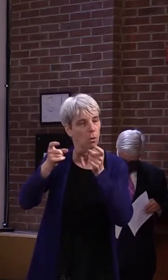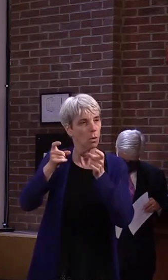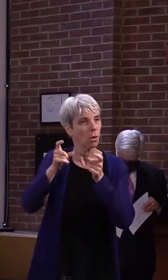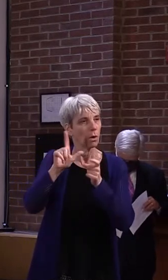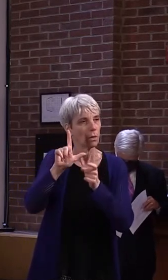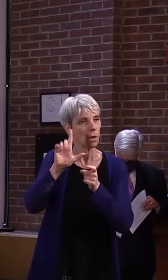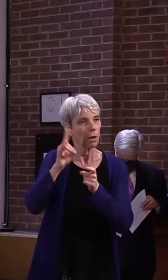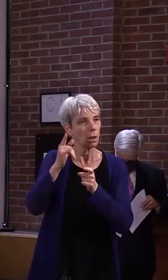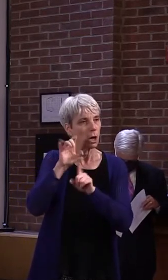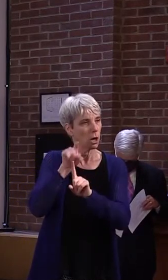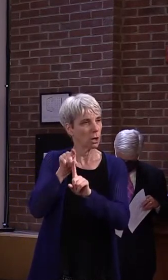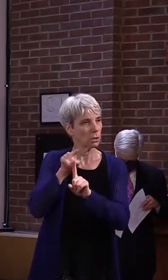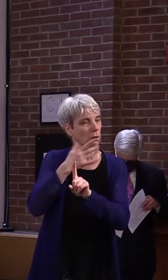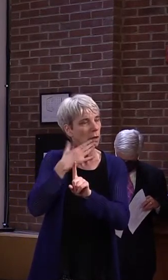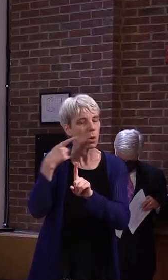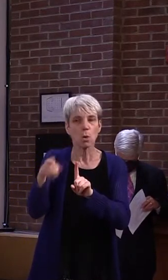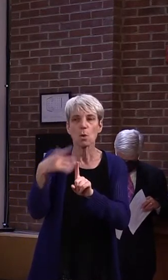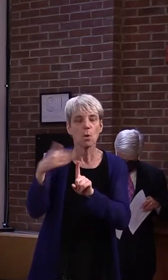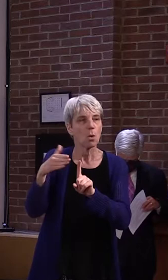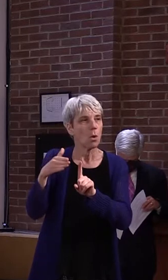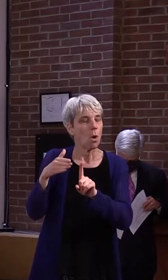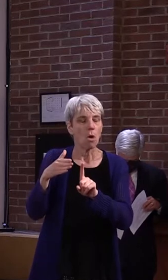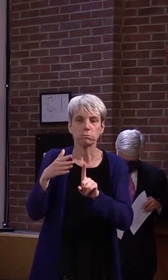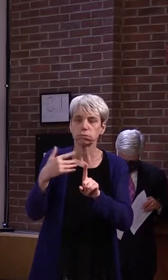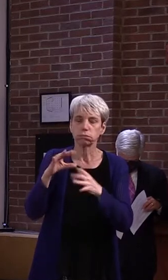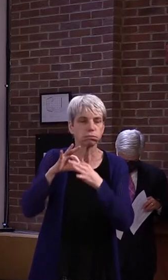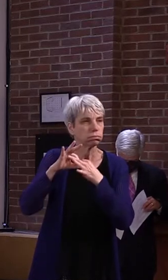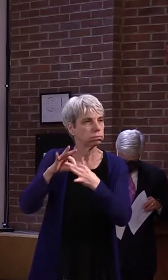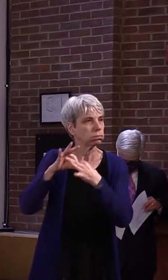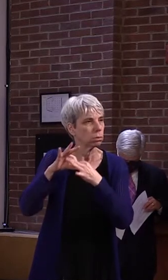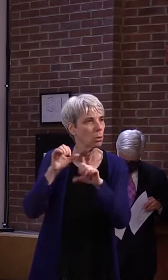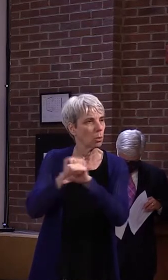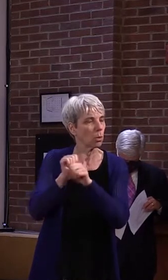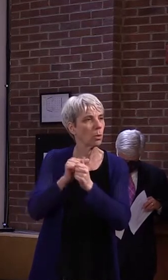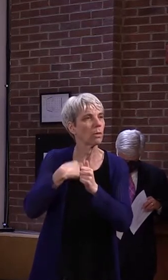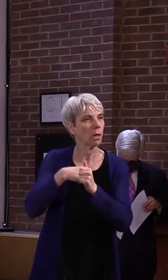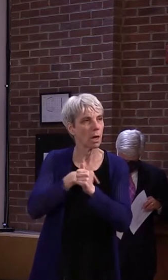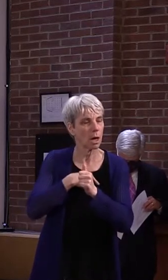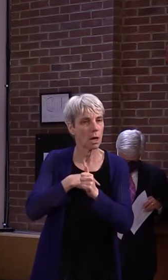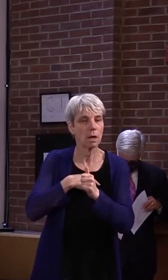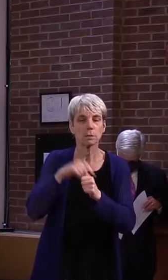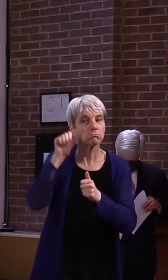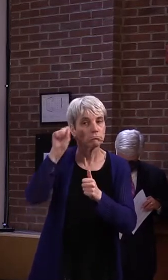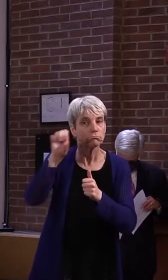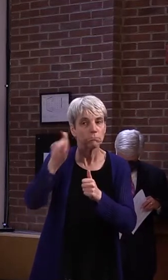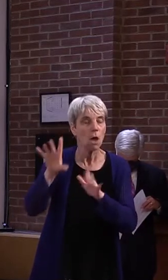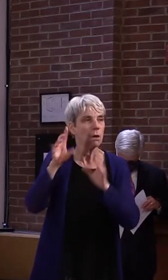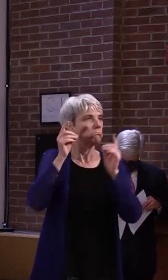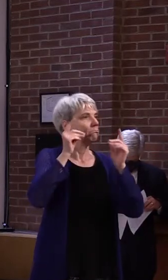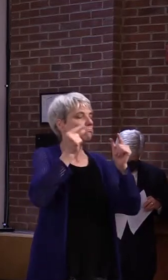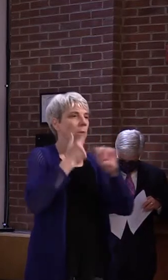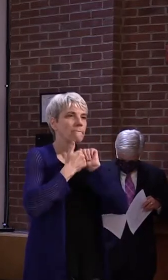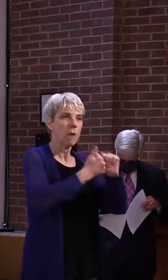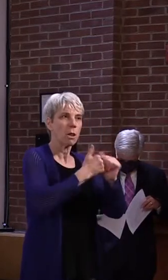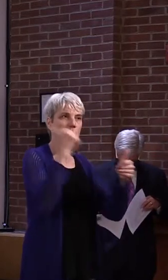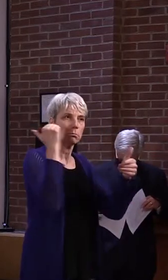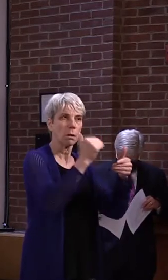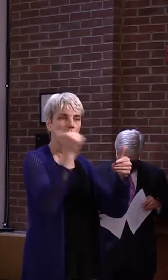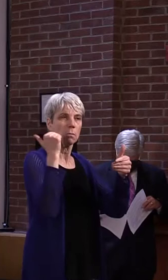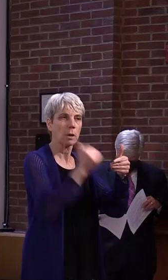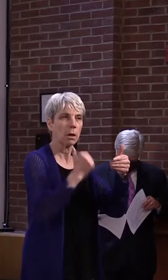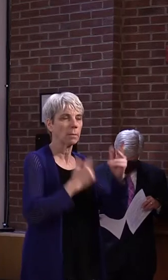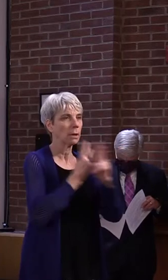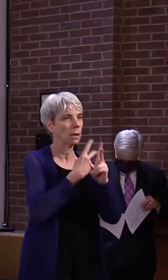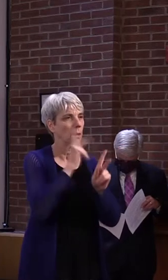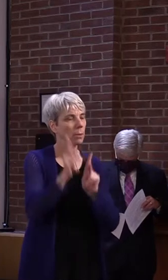cooperative, for following the state's guidance to protect their guests and employees, and for their assistance and